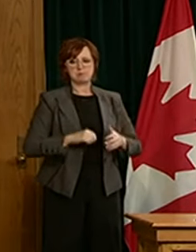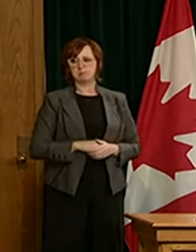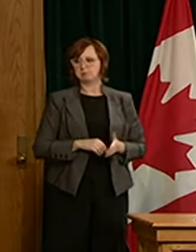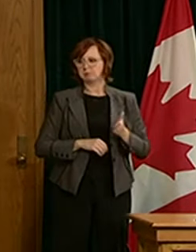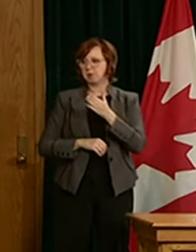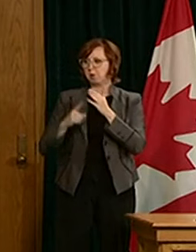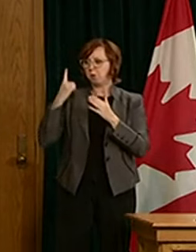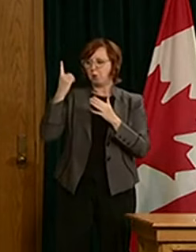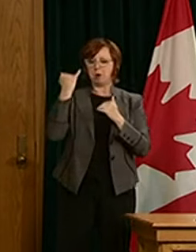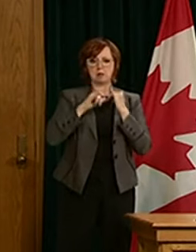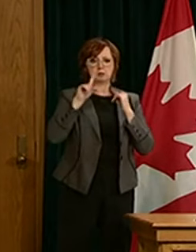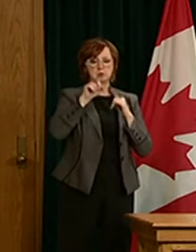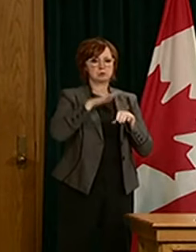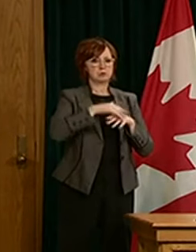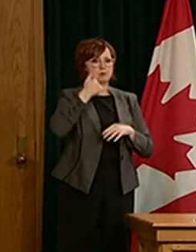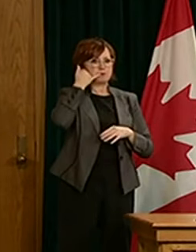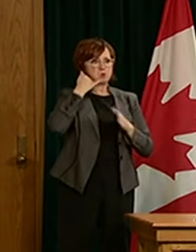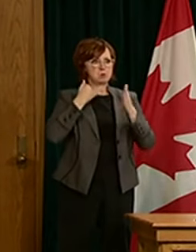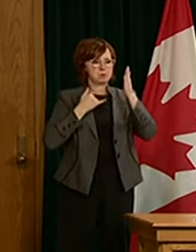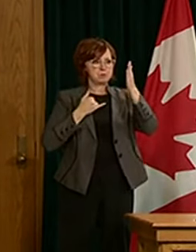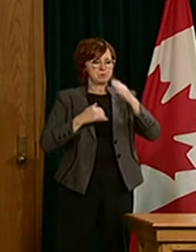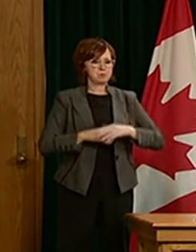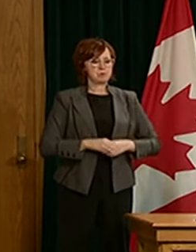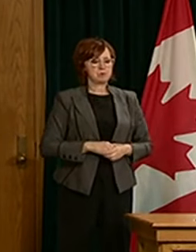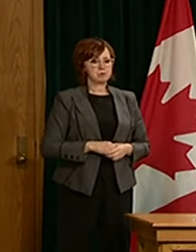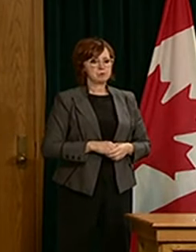We'll take one last question from the line, please.